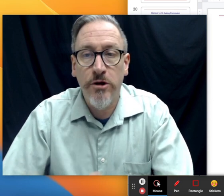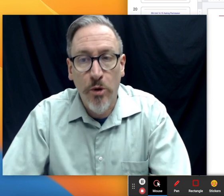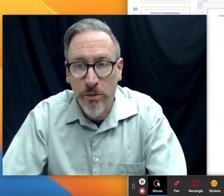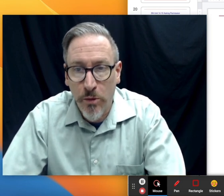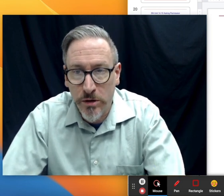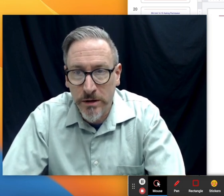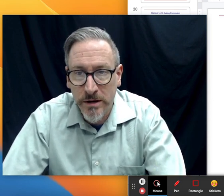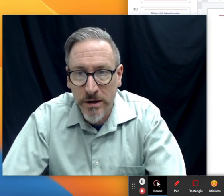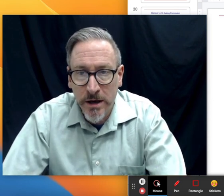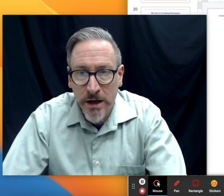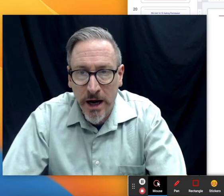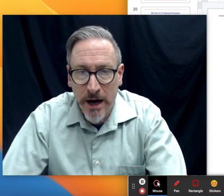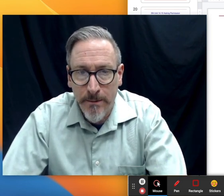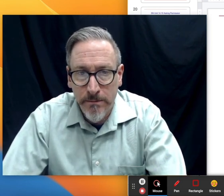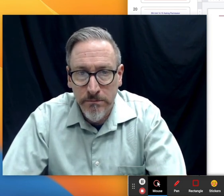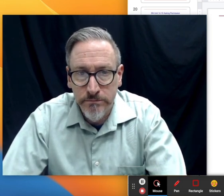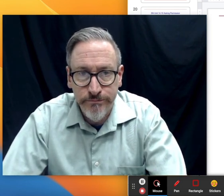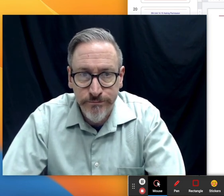And there are more